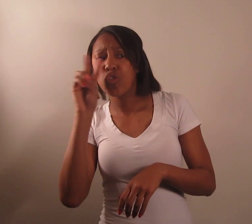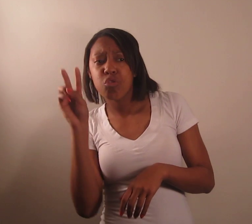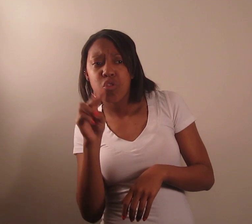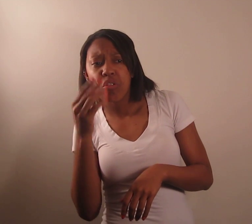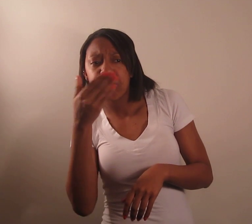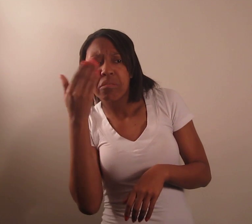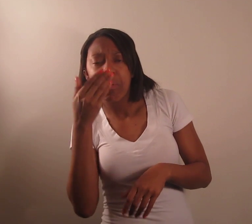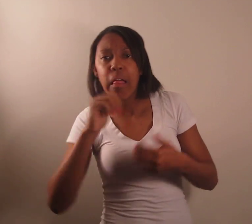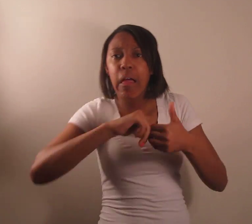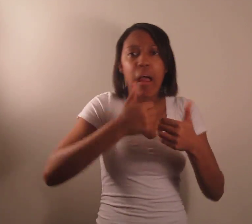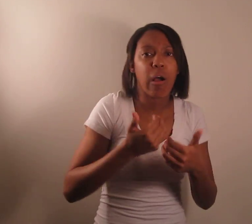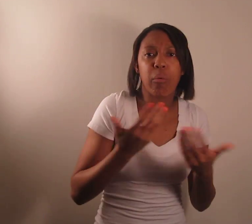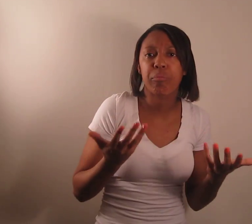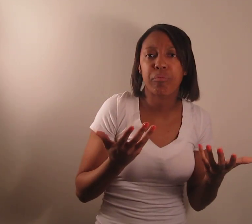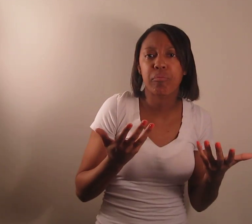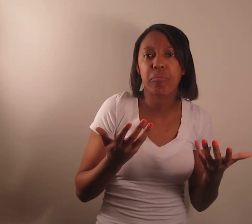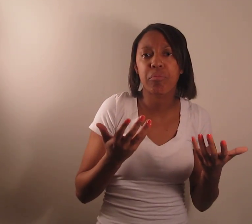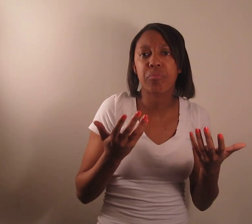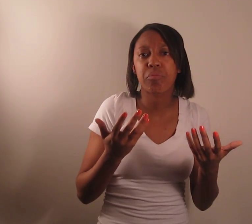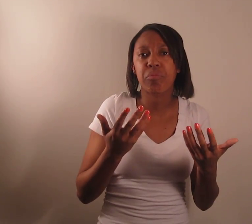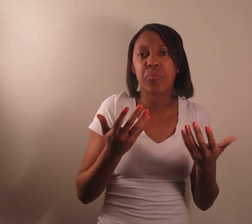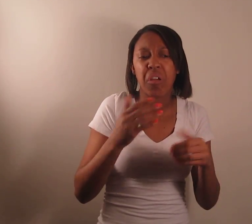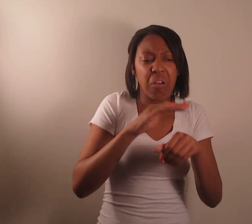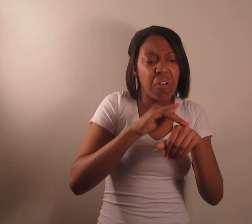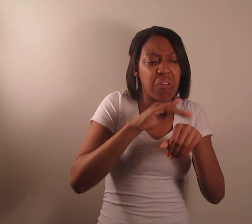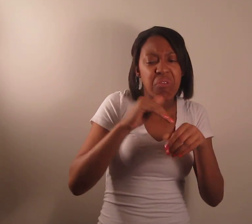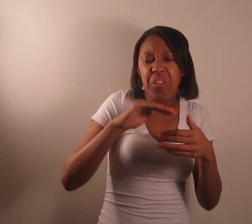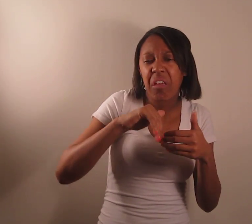like? How should the texture be? Sticky.